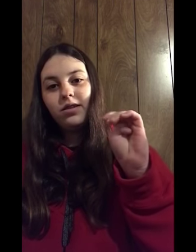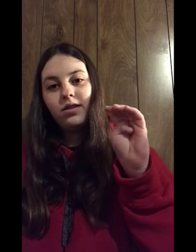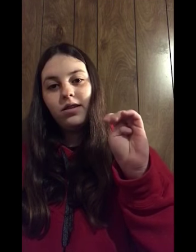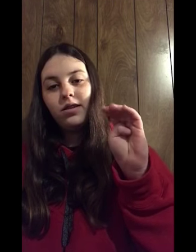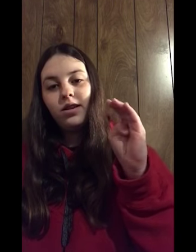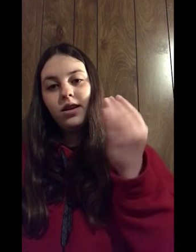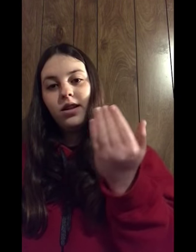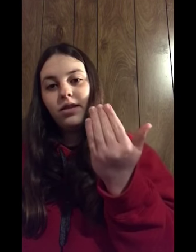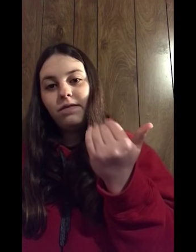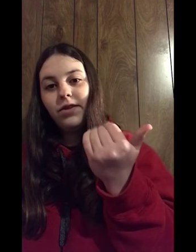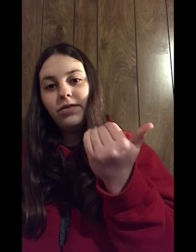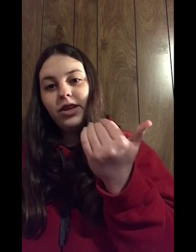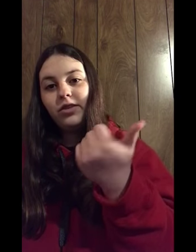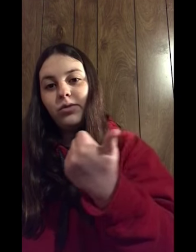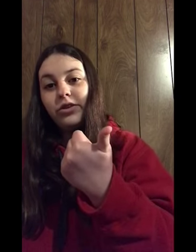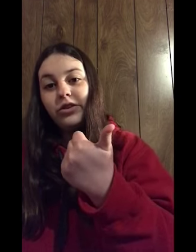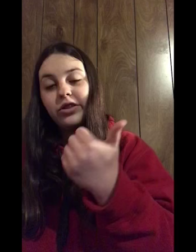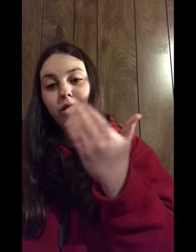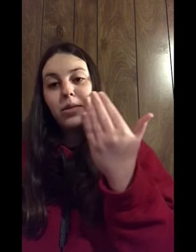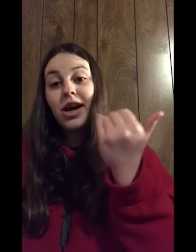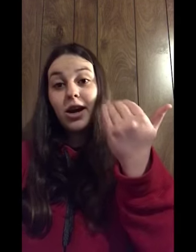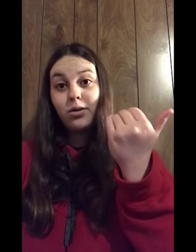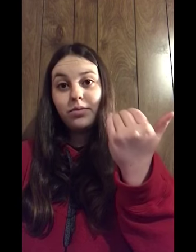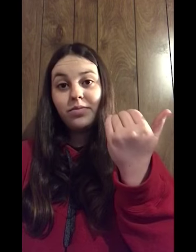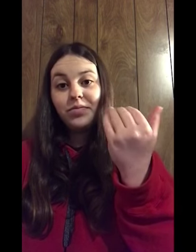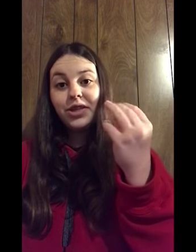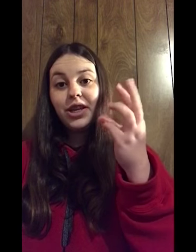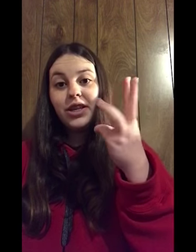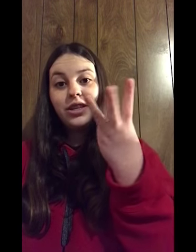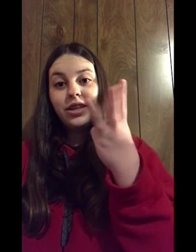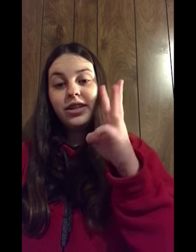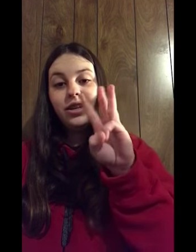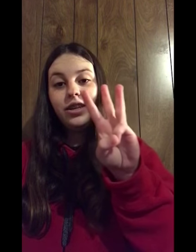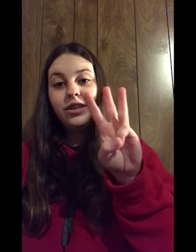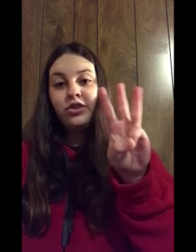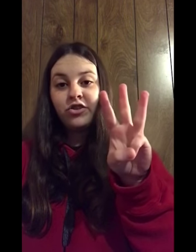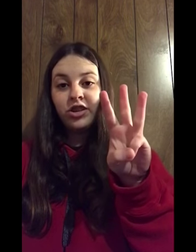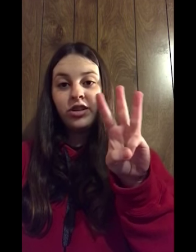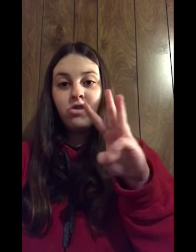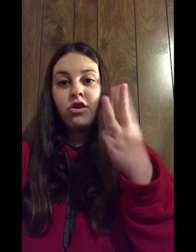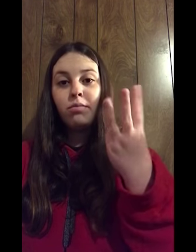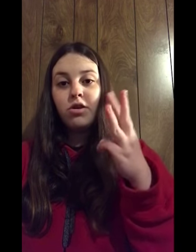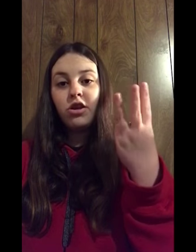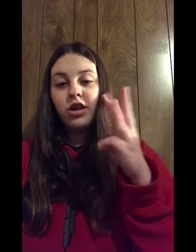14, and then 15 is with your thumb out. 16 is your 6 handshake, but shaking.